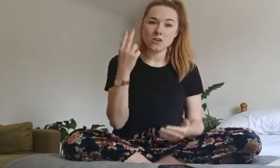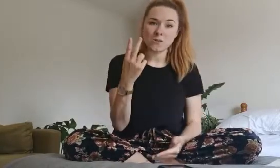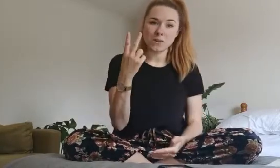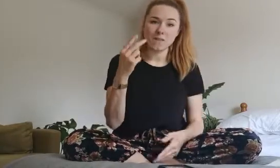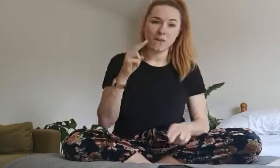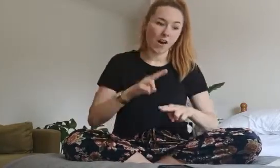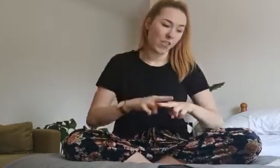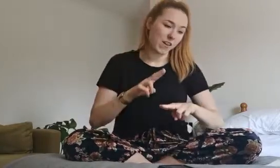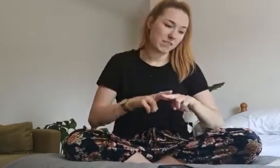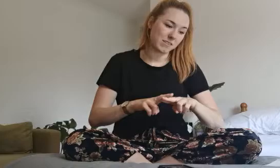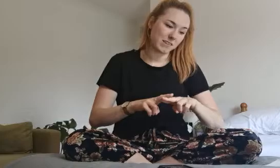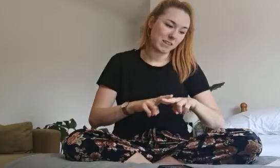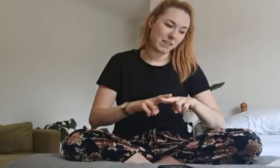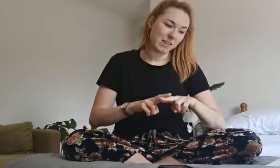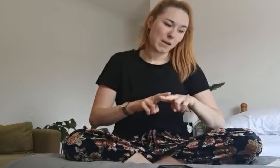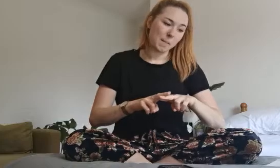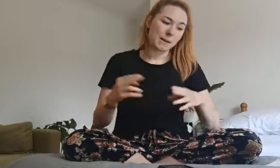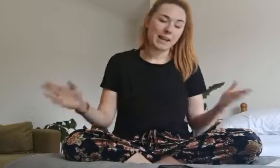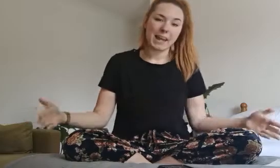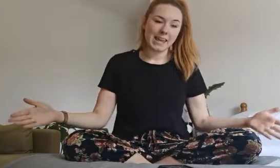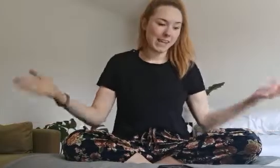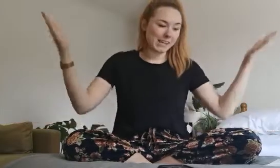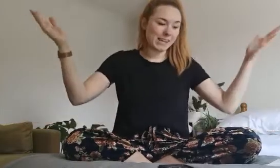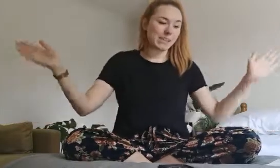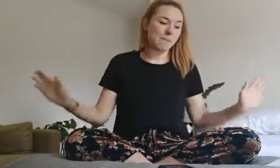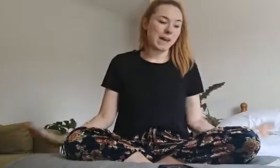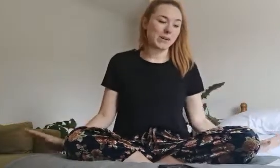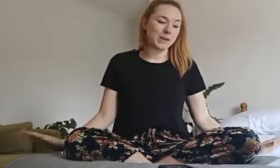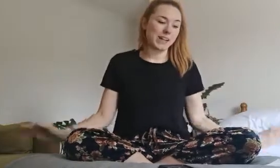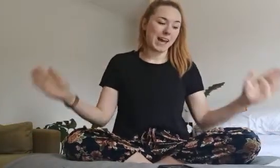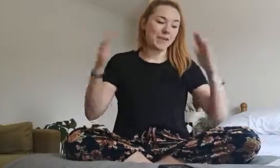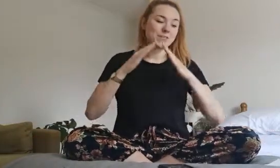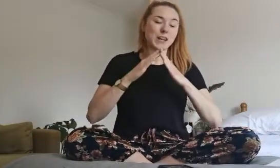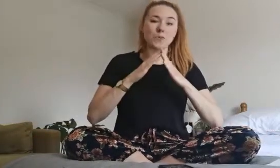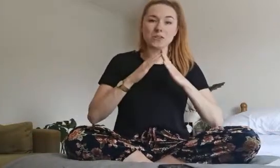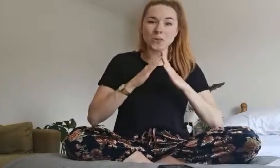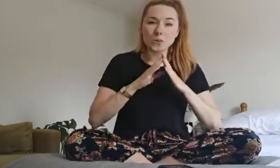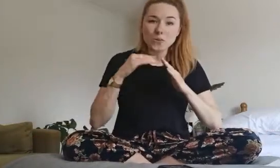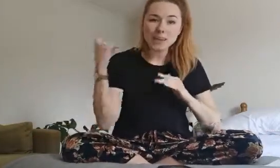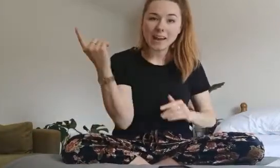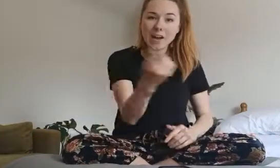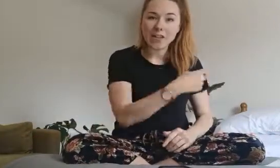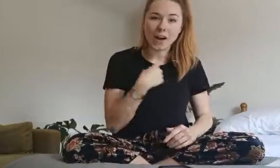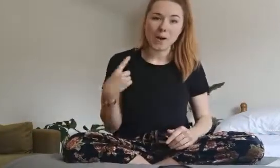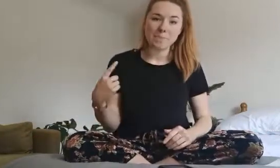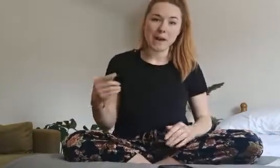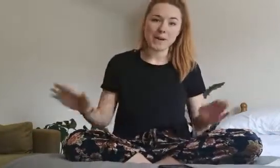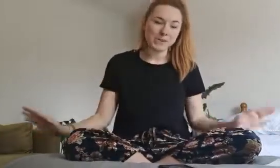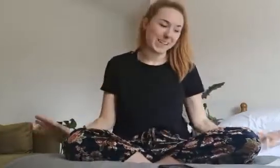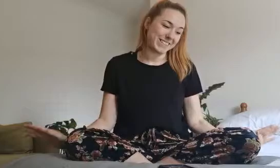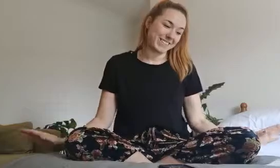two fathers playing in the penguin house with all the other